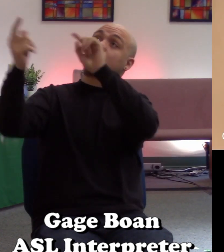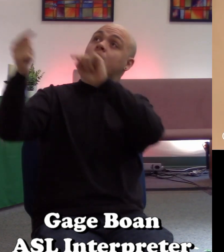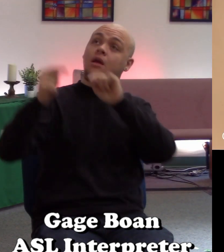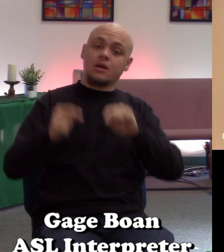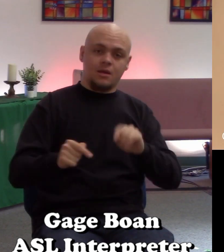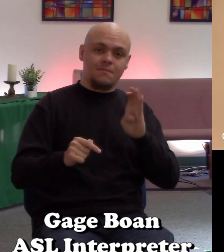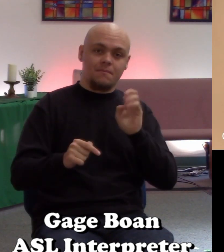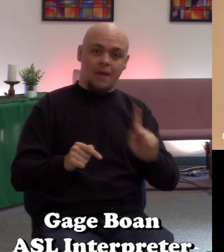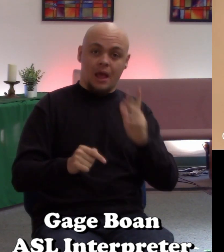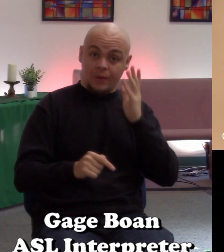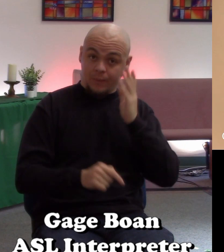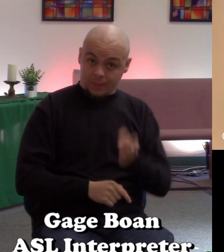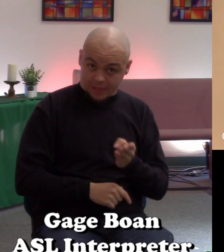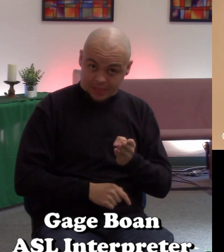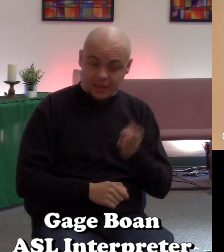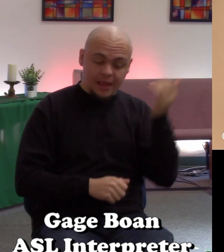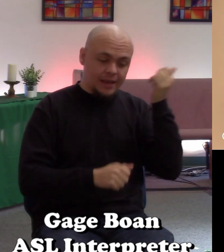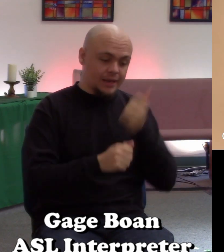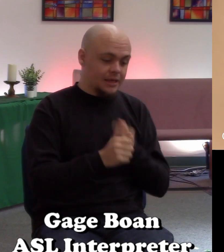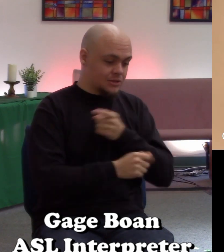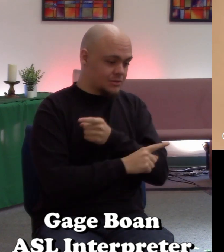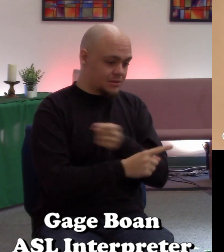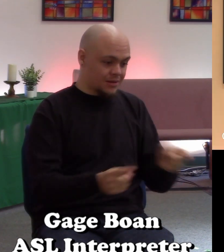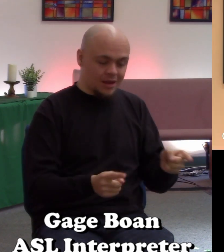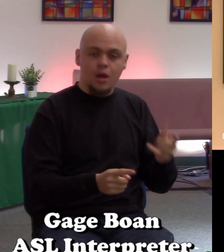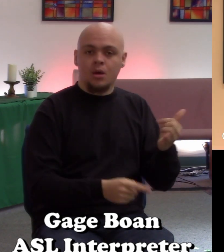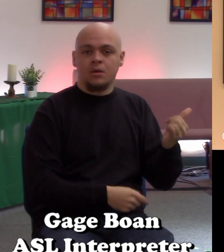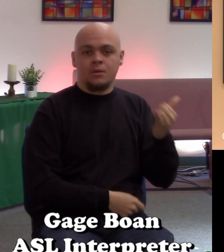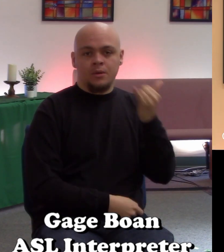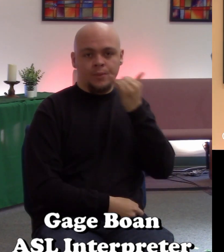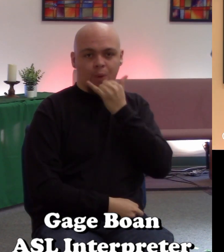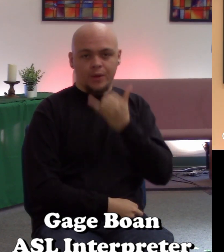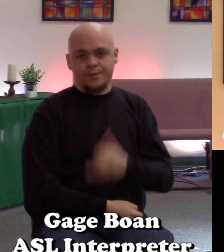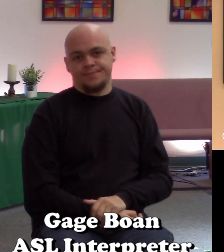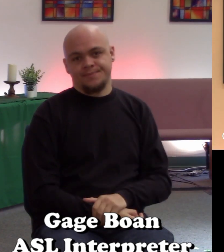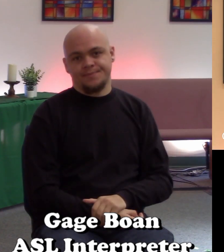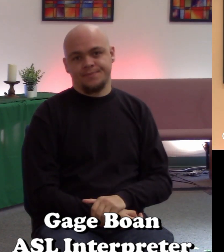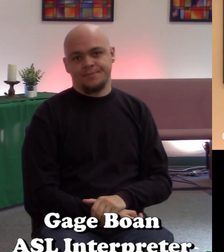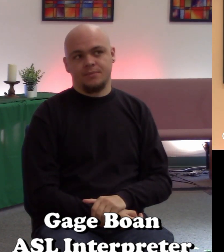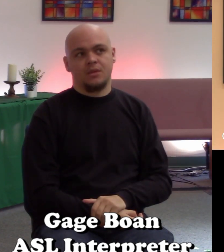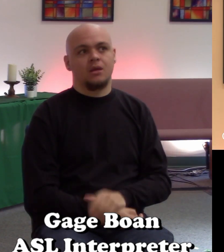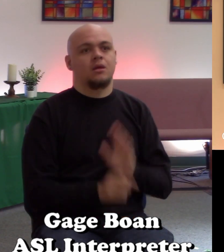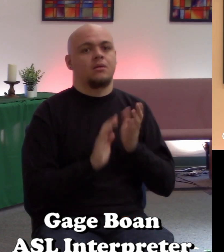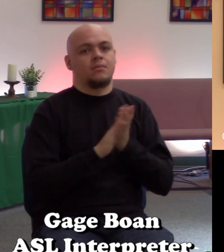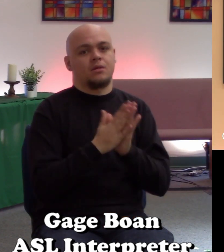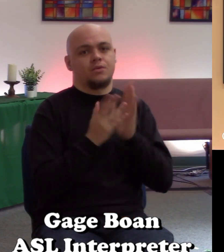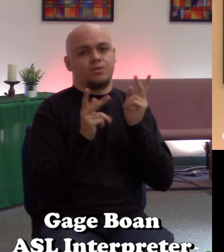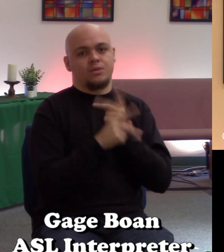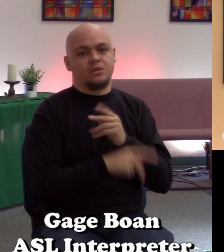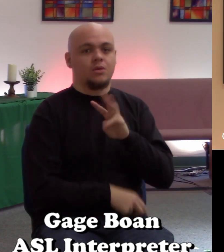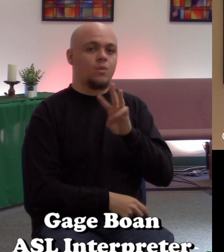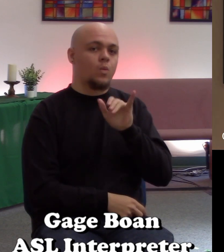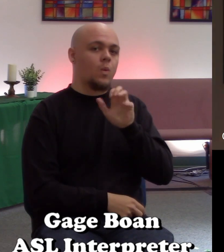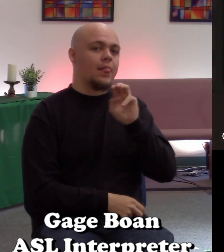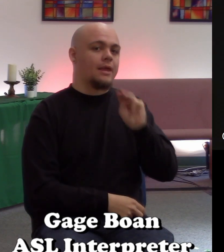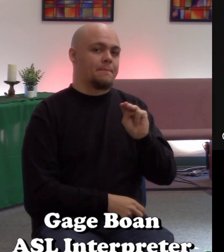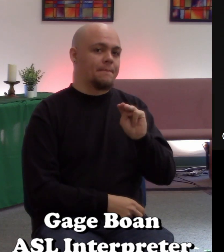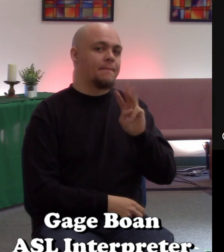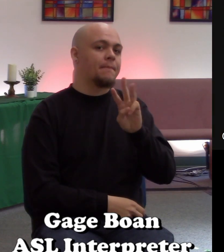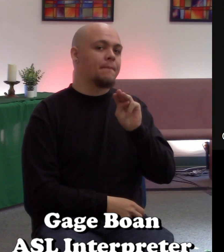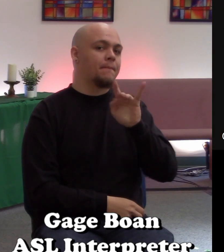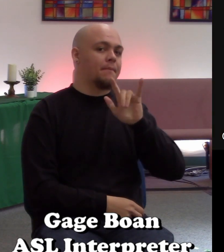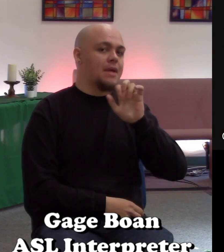is going to come back in their particular lifetime. And every one of them has been wrong. And it keeps getting crazier. William